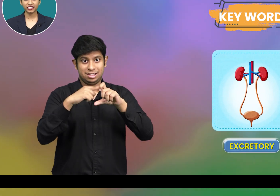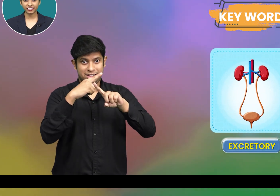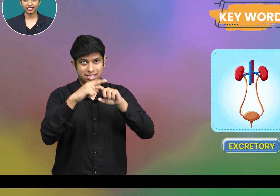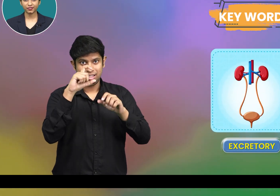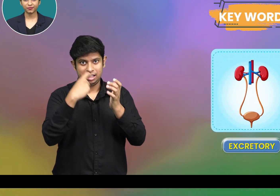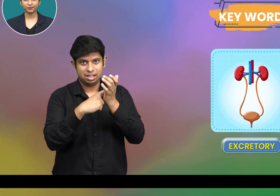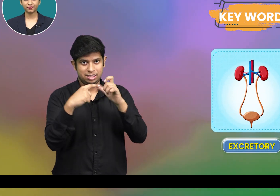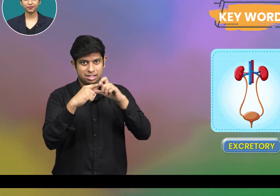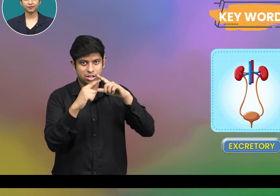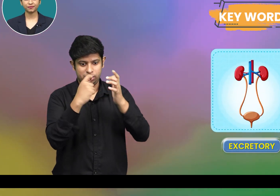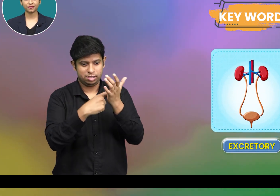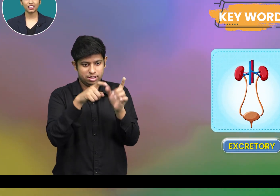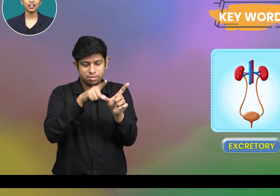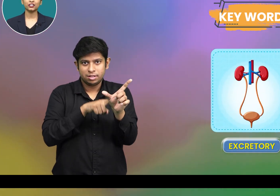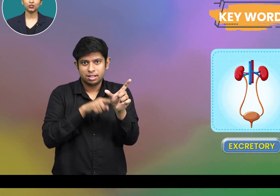Excretory: